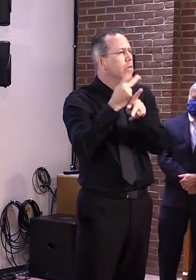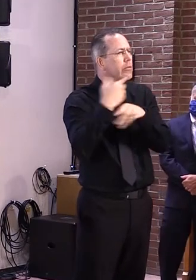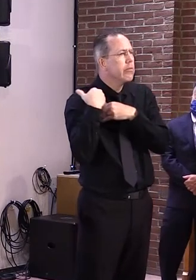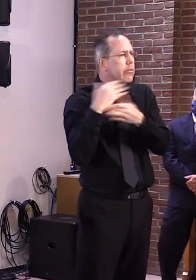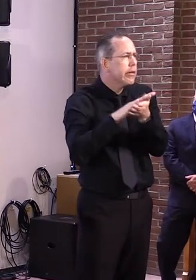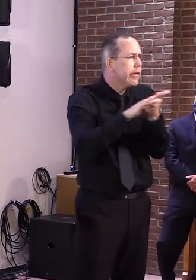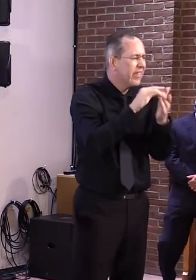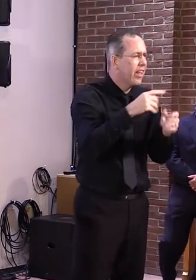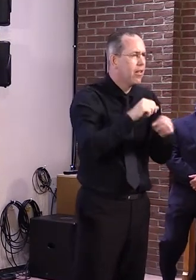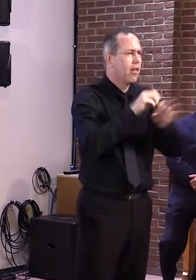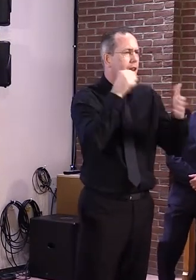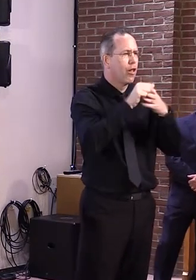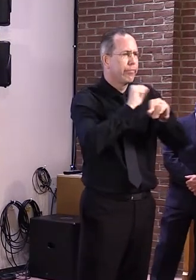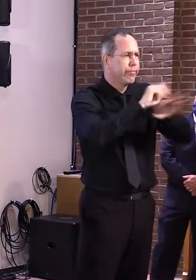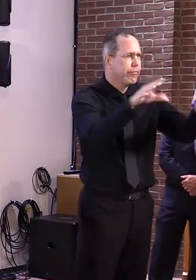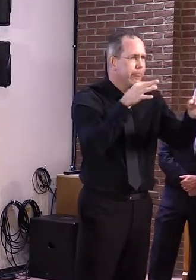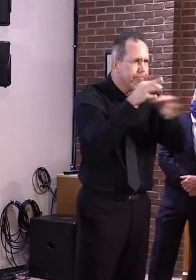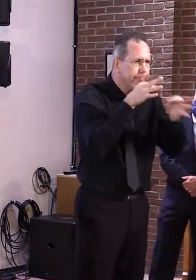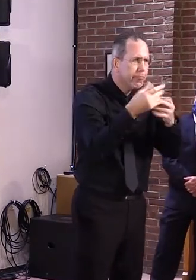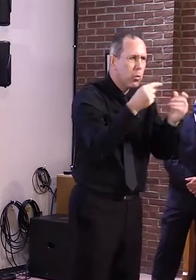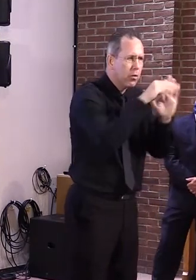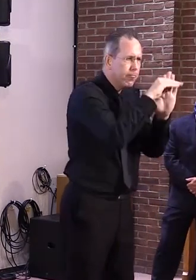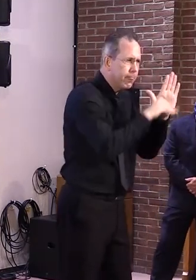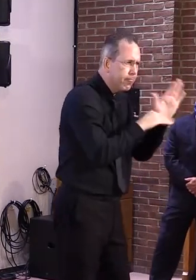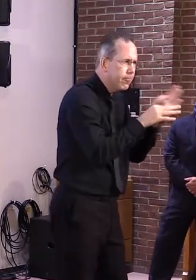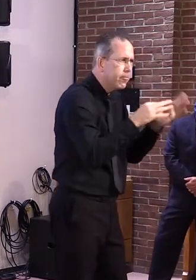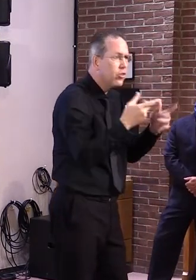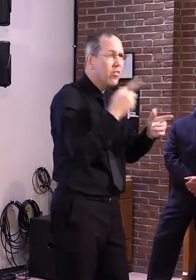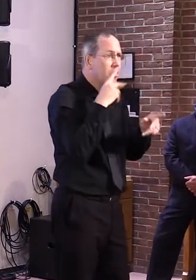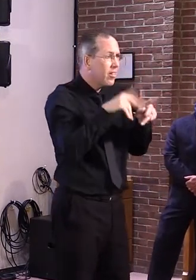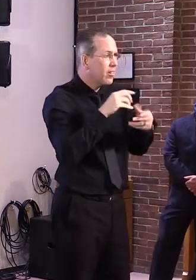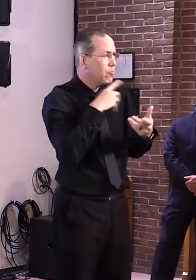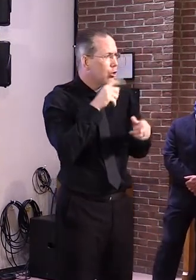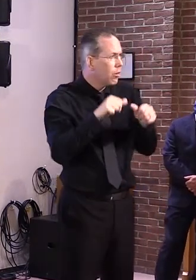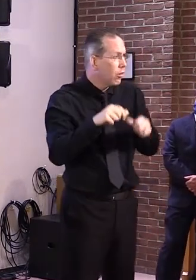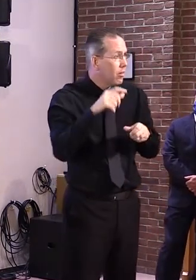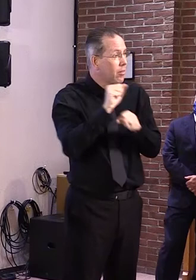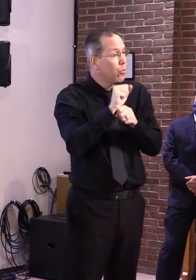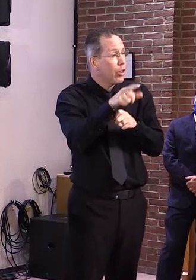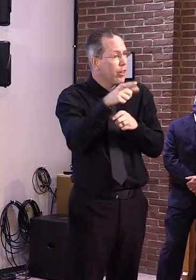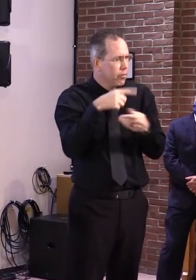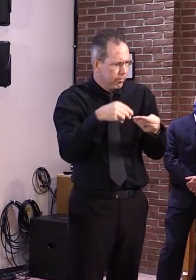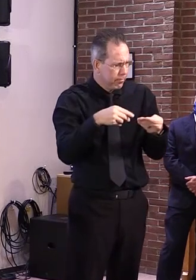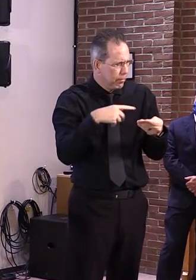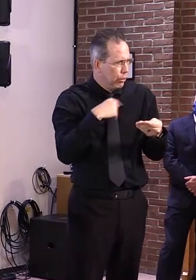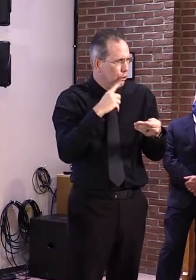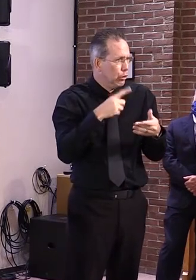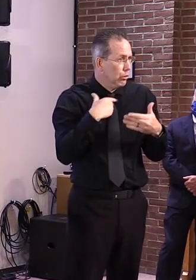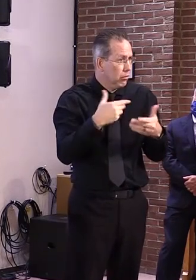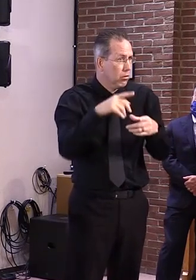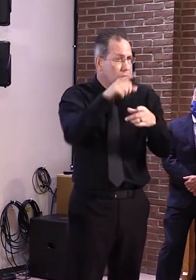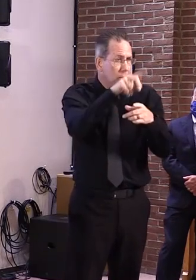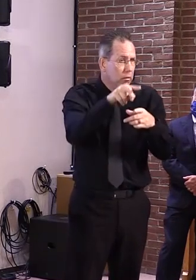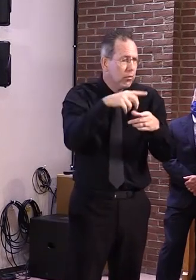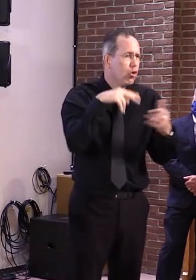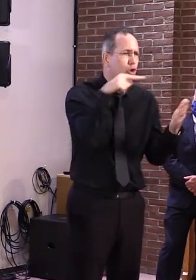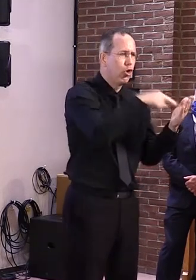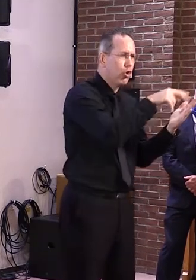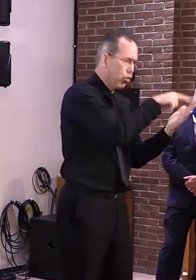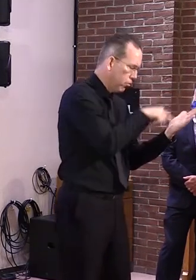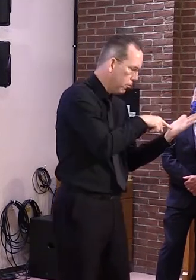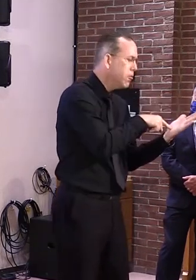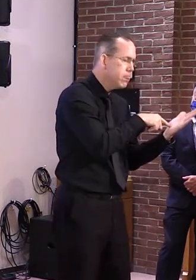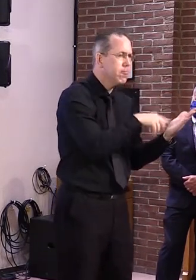removed or encounter a situation not contemplated in the guidance, please send a picture to the chief engineer's office